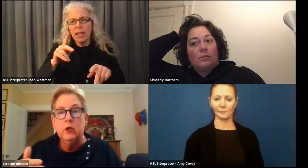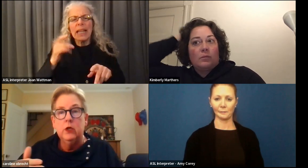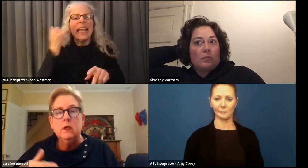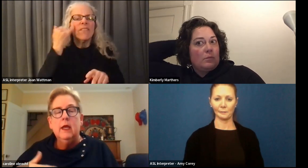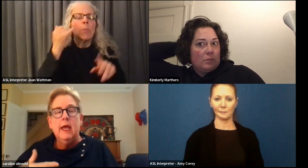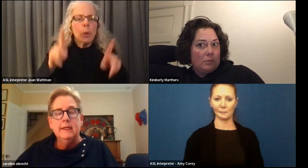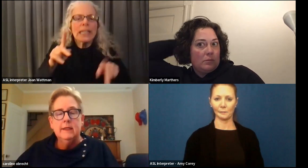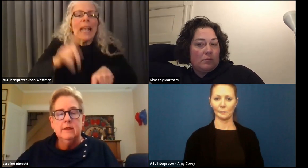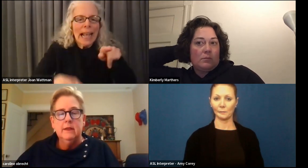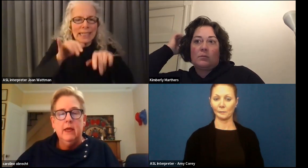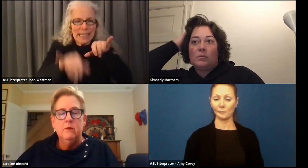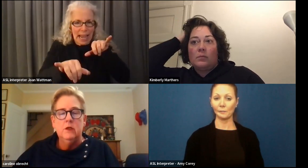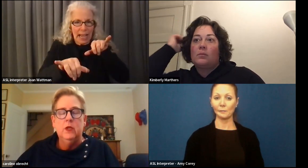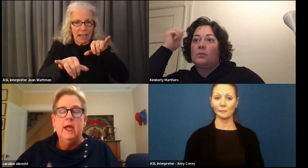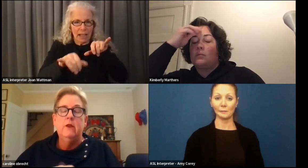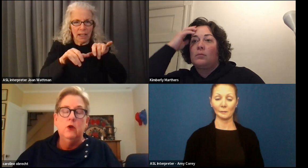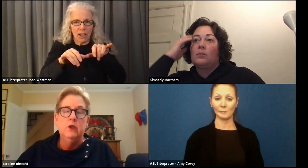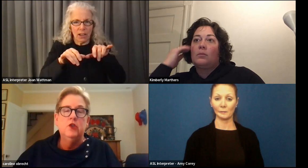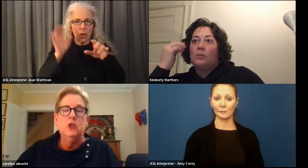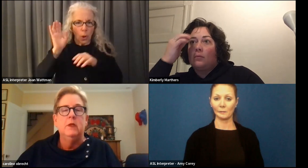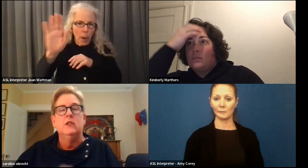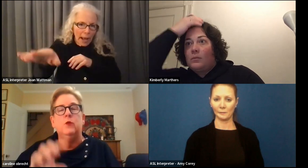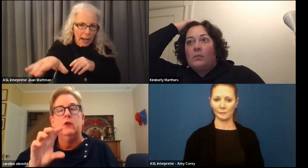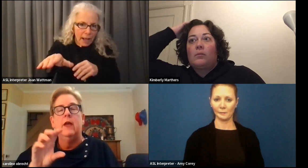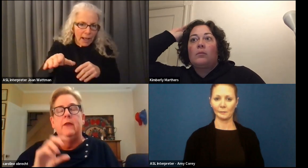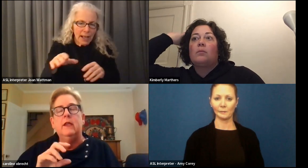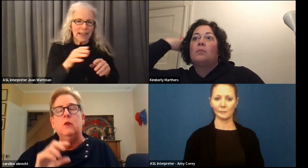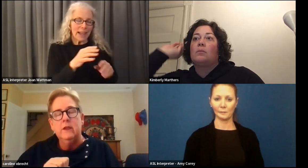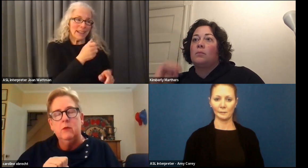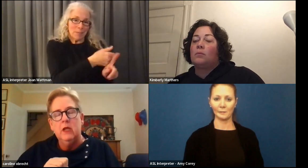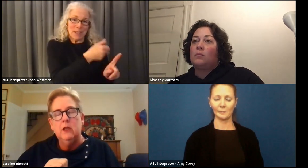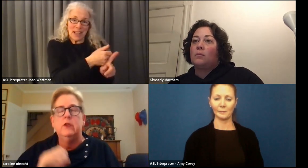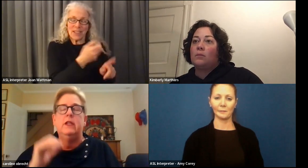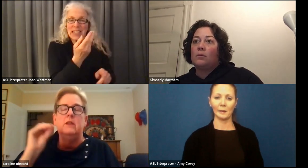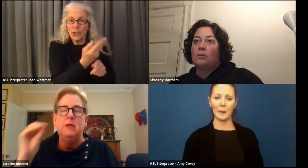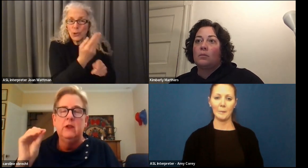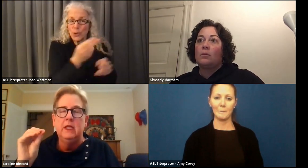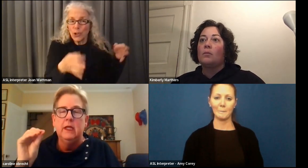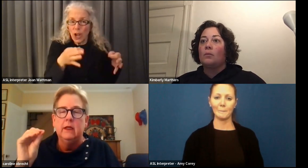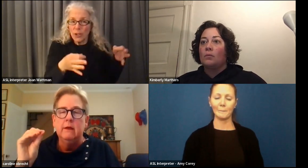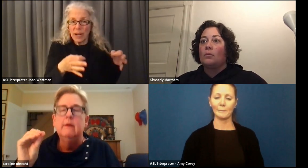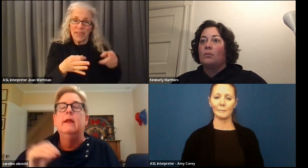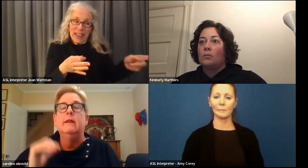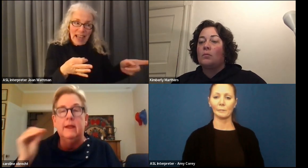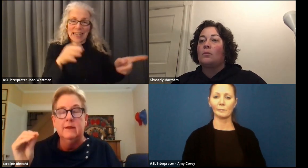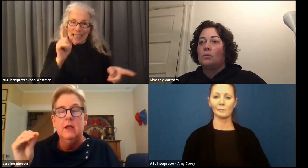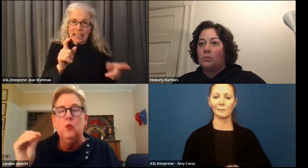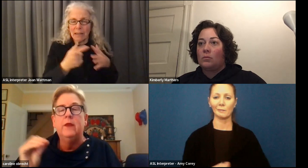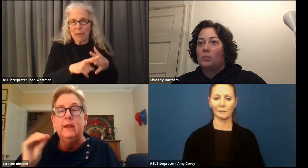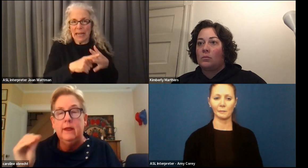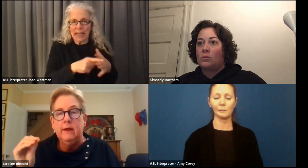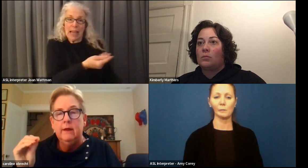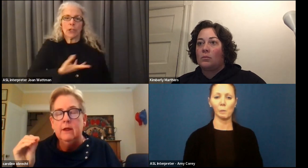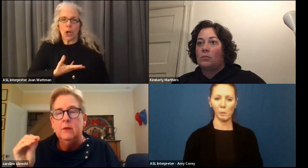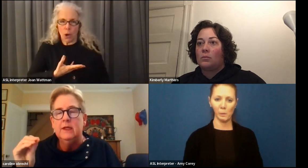hope we could ask them to rely on their own good judgment as to whether or not they can wait till the middle, or do they need to be at the beginning, and let us know